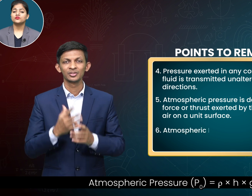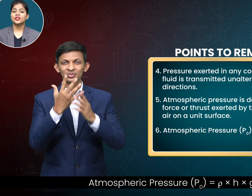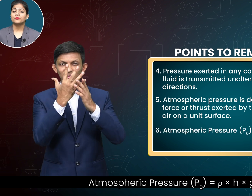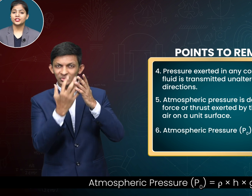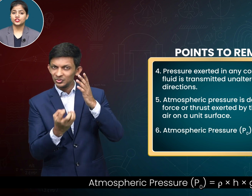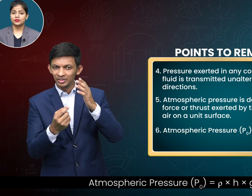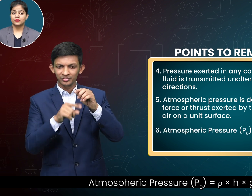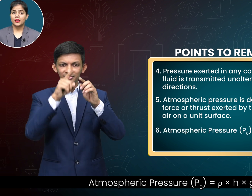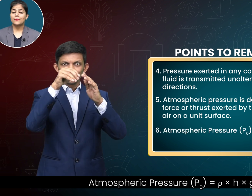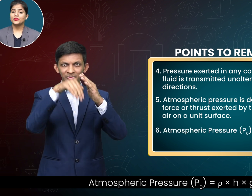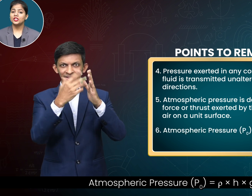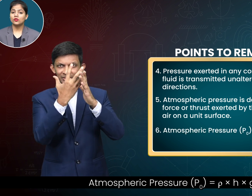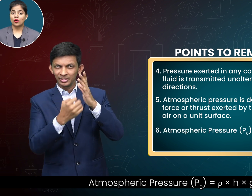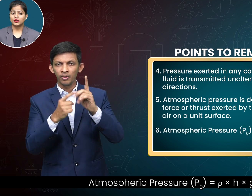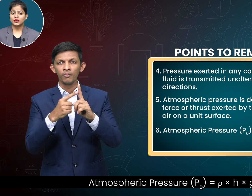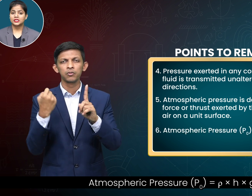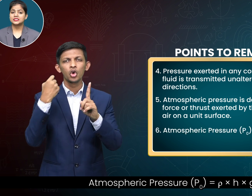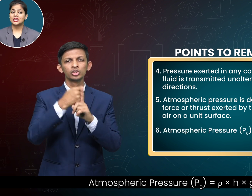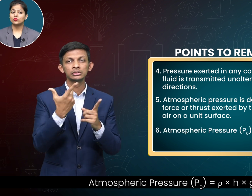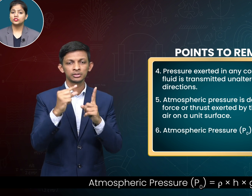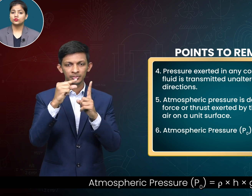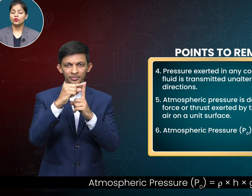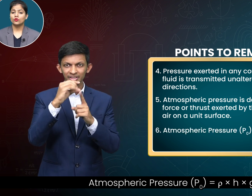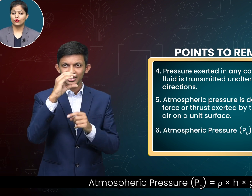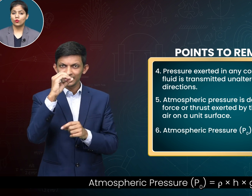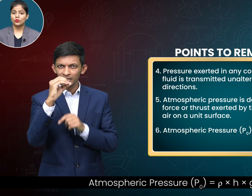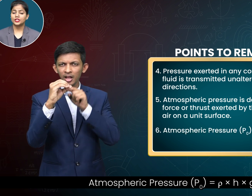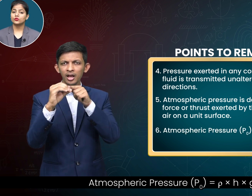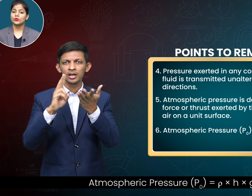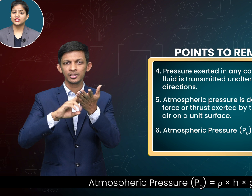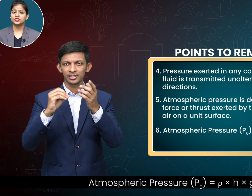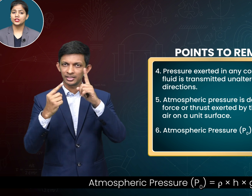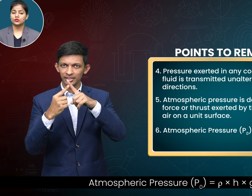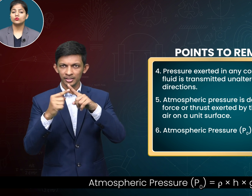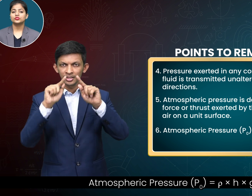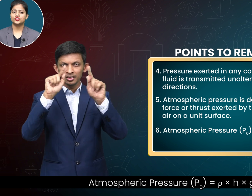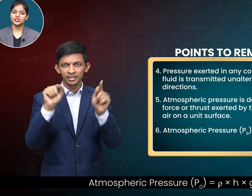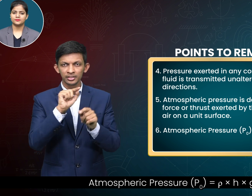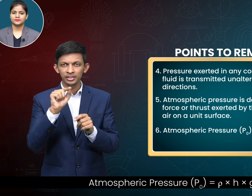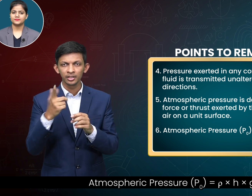Atmospheric pressure P naught is equal to rho into H into G.